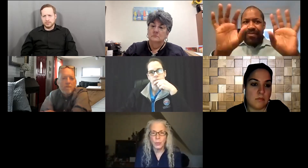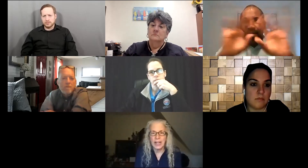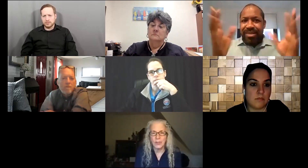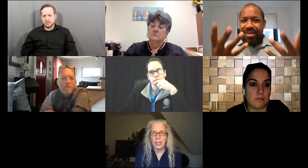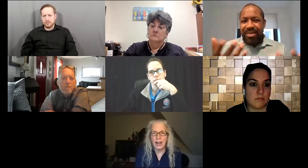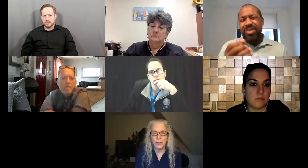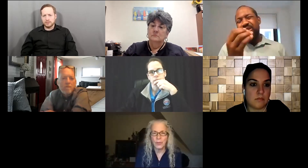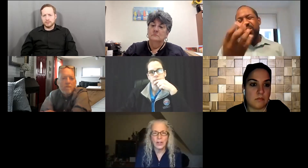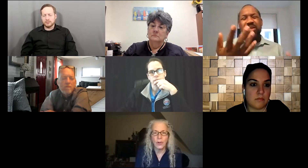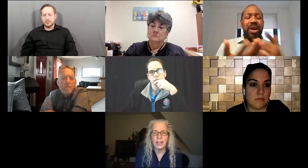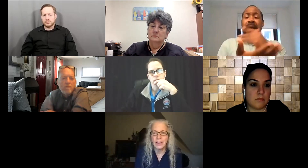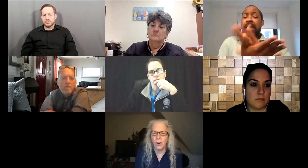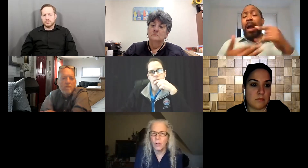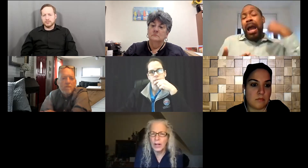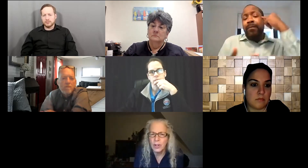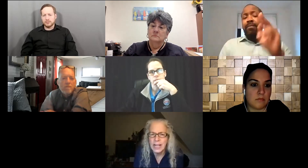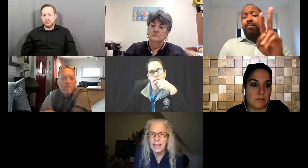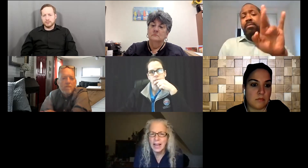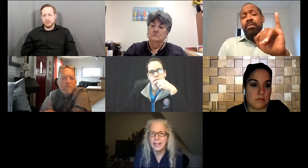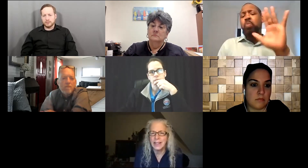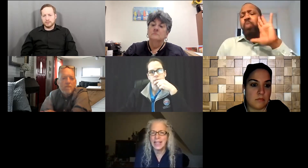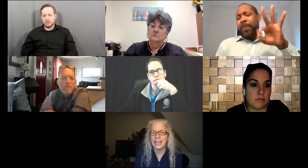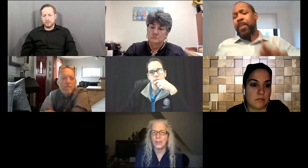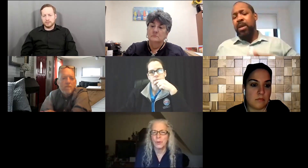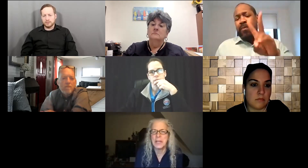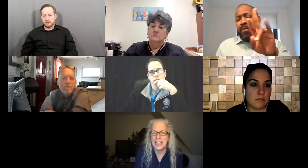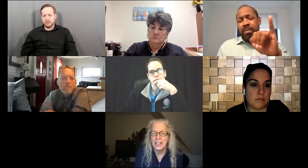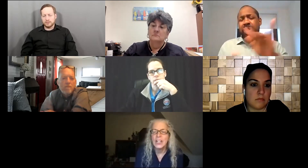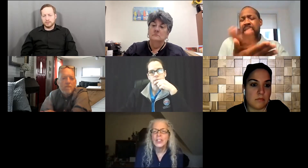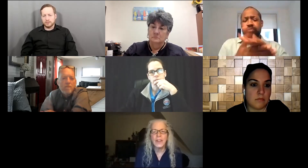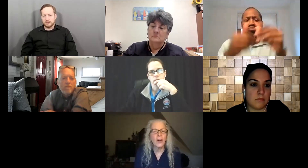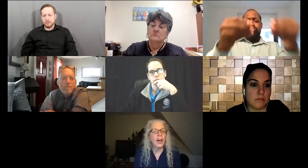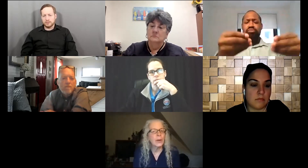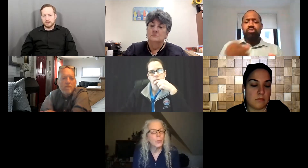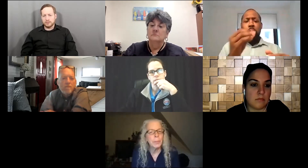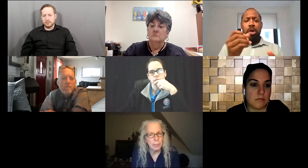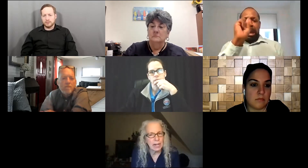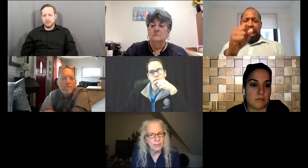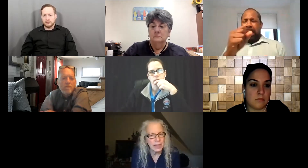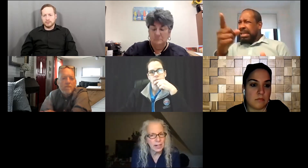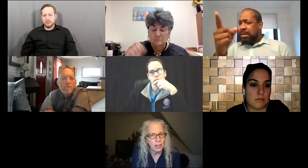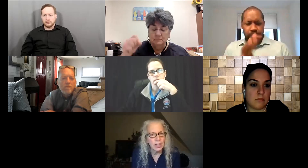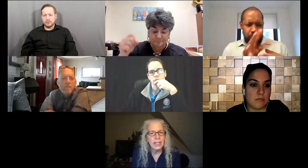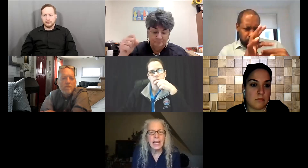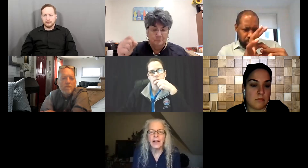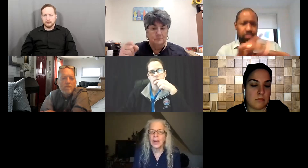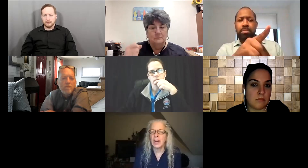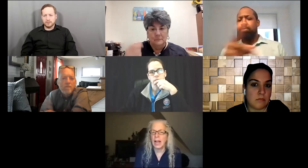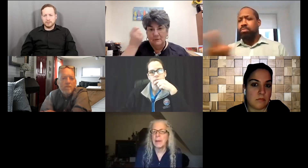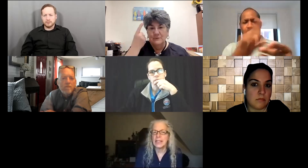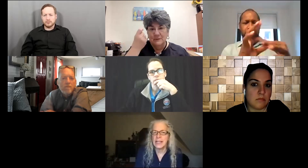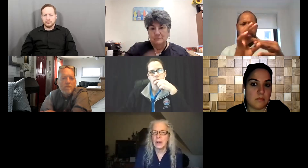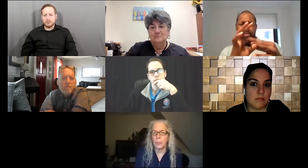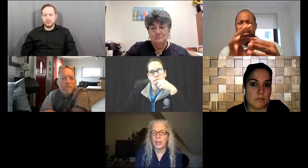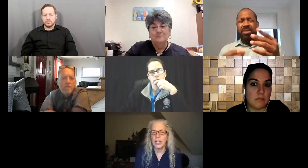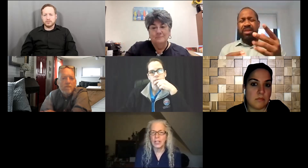told whatever, now they don't, oh, I don't get that, and they can't get a repeat. So BRI would be a benefit there, to have an